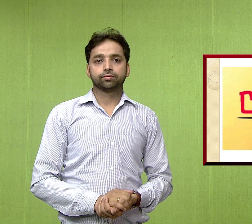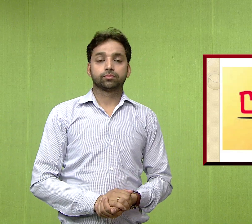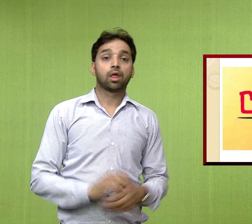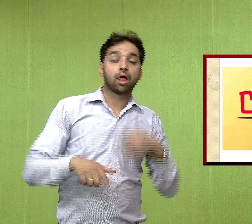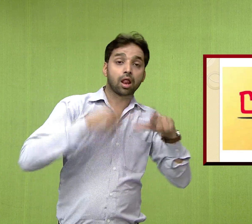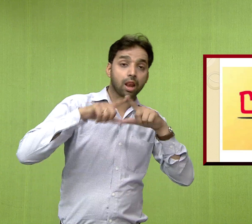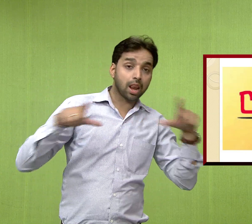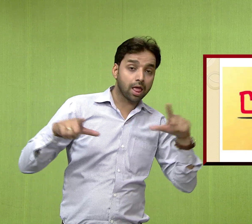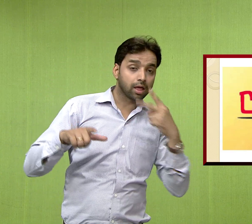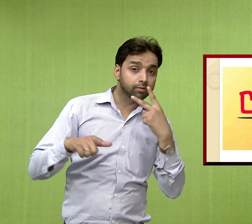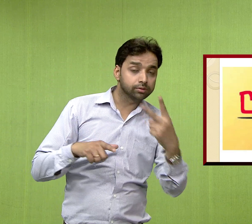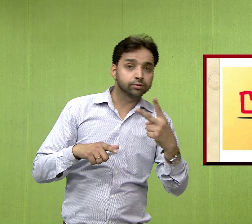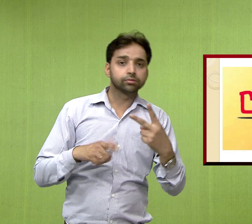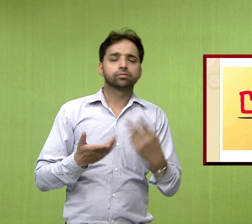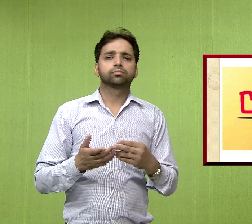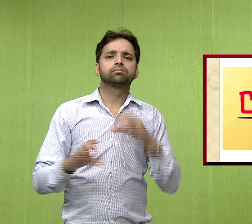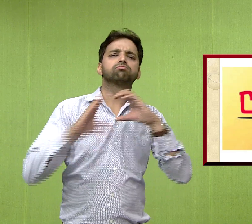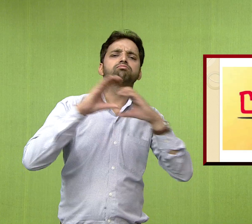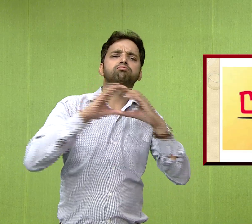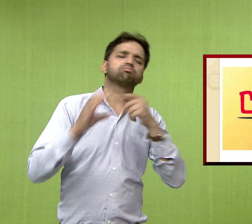the language which we communicate, etc.